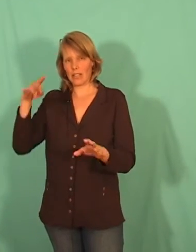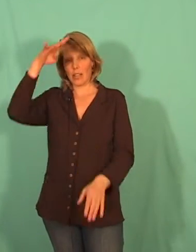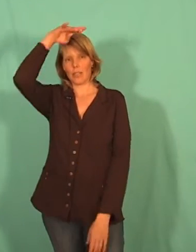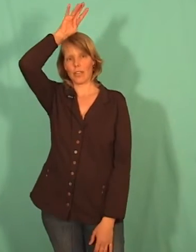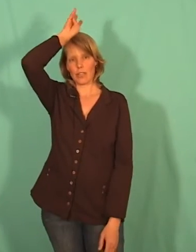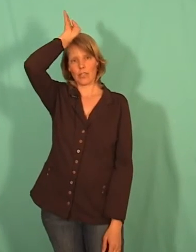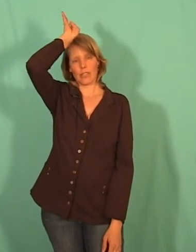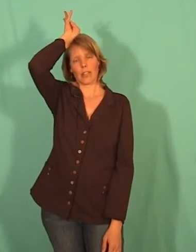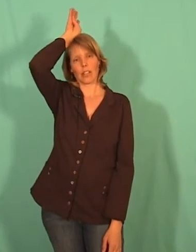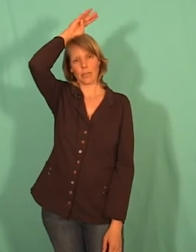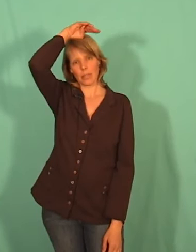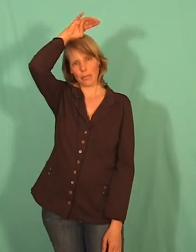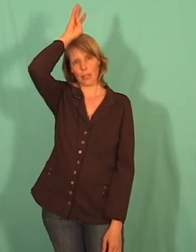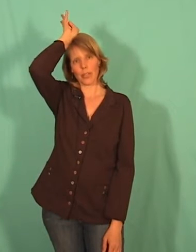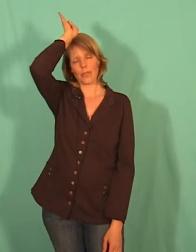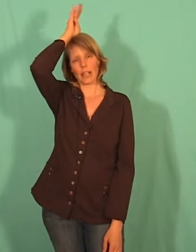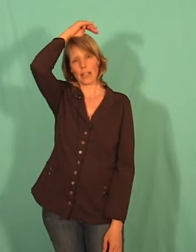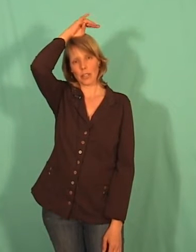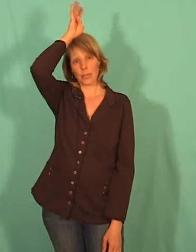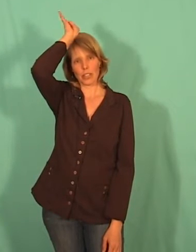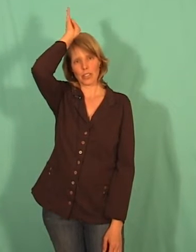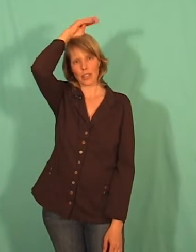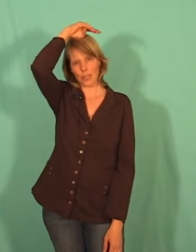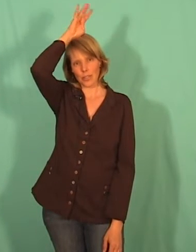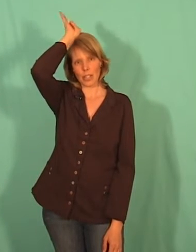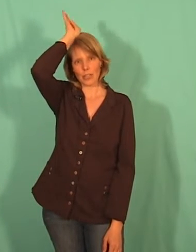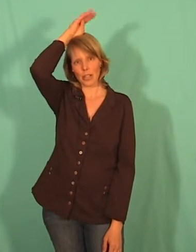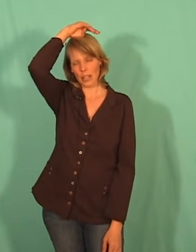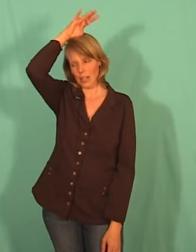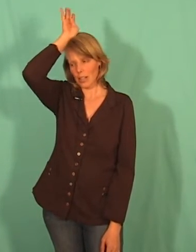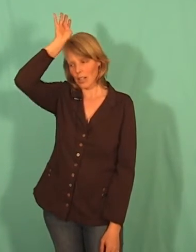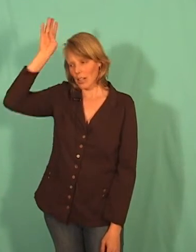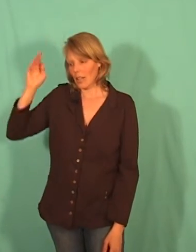hair that stuck up and floated around, so we just called her Kira.